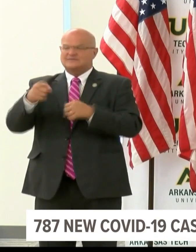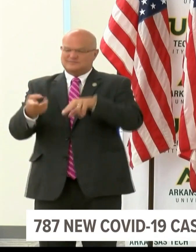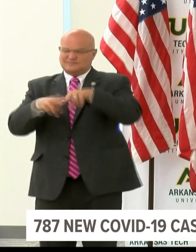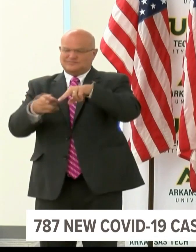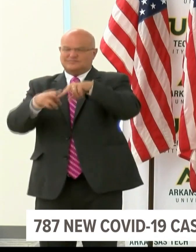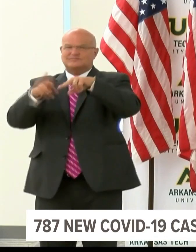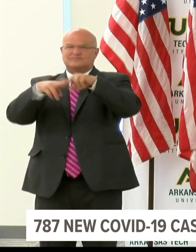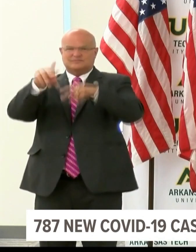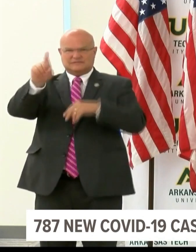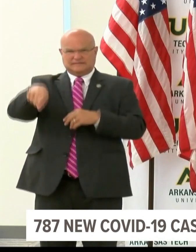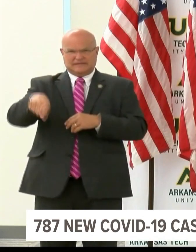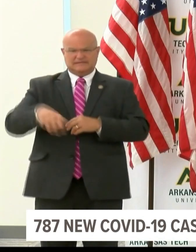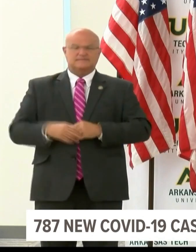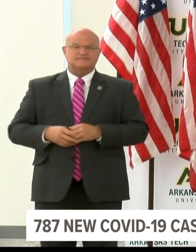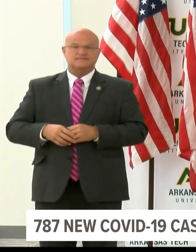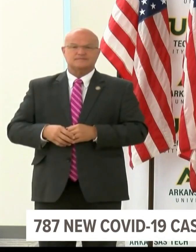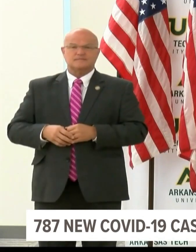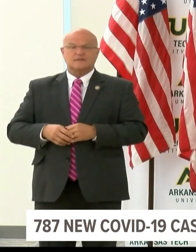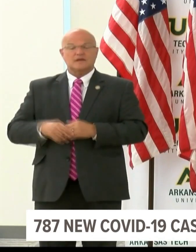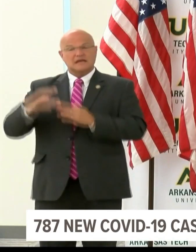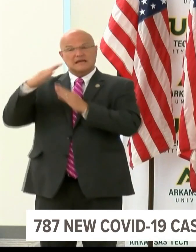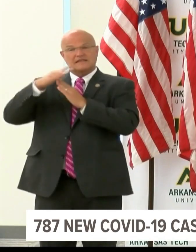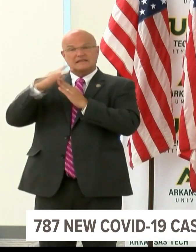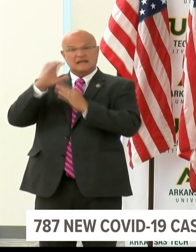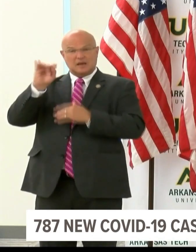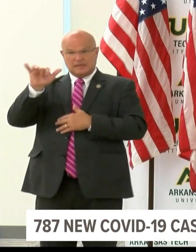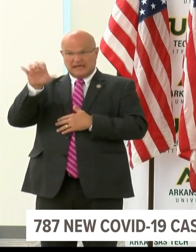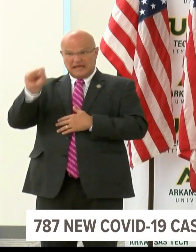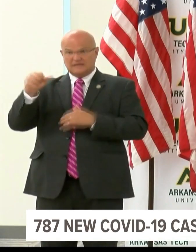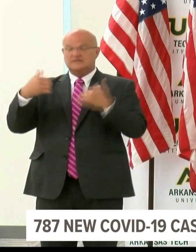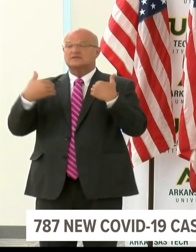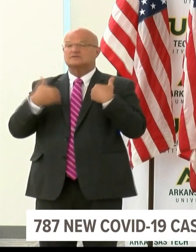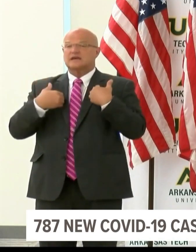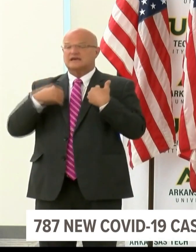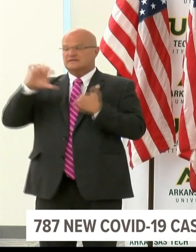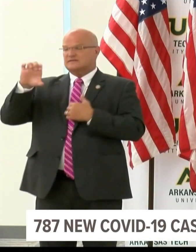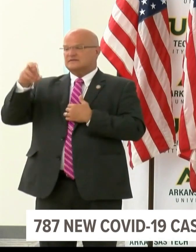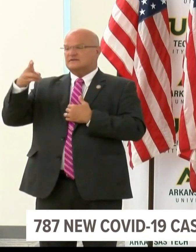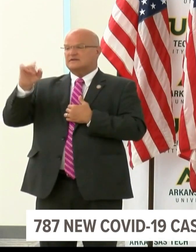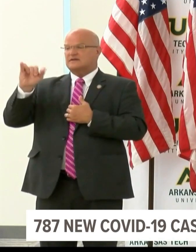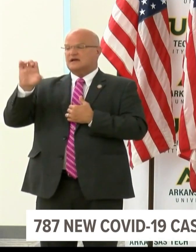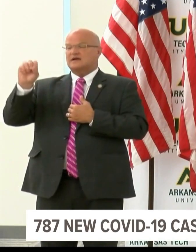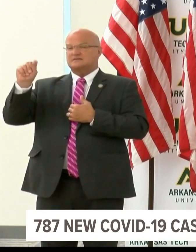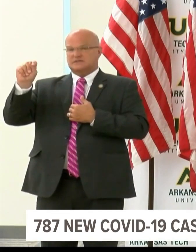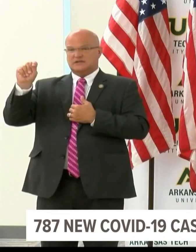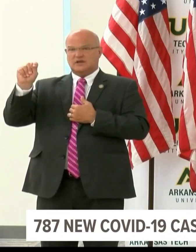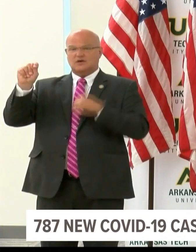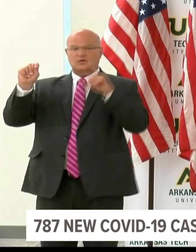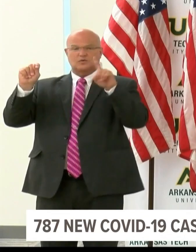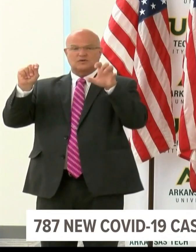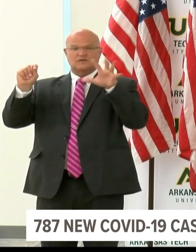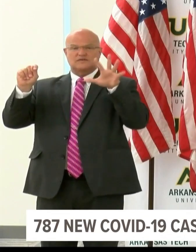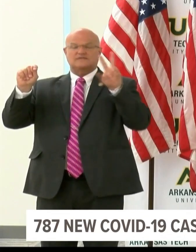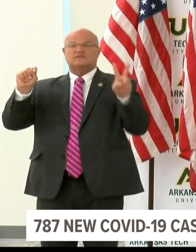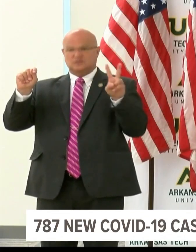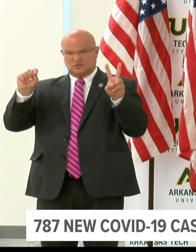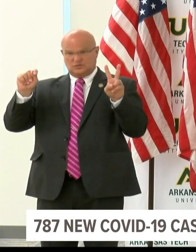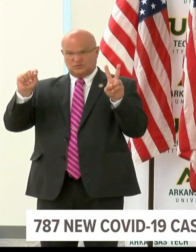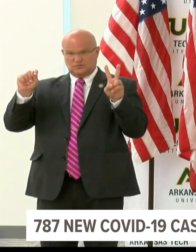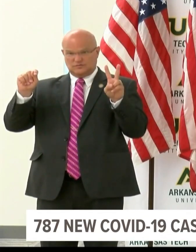increase that. In terms of our top counties, we had Chico County with 152